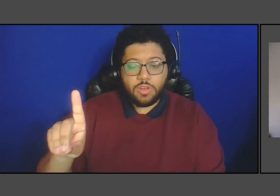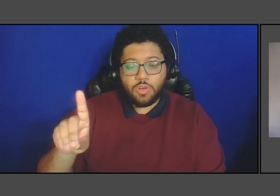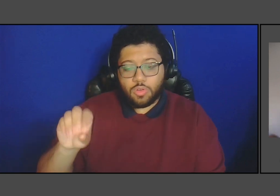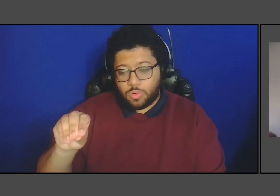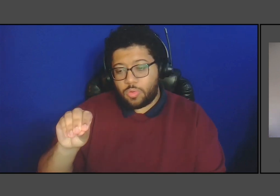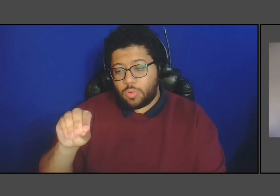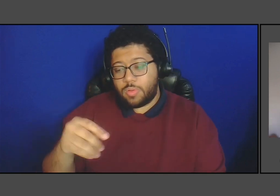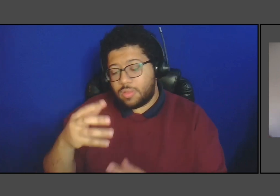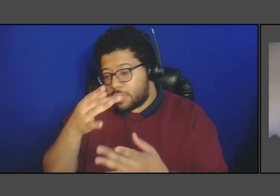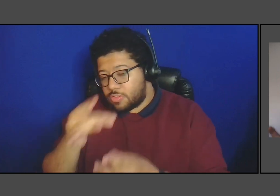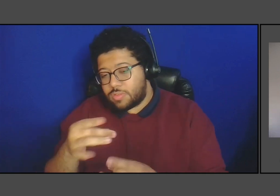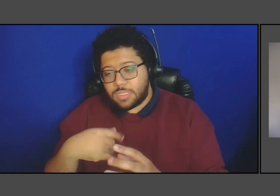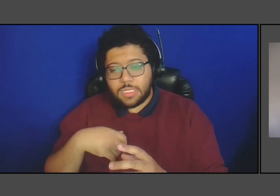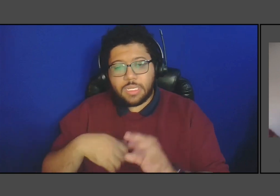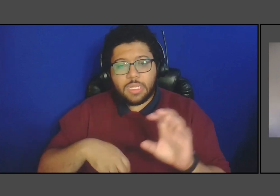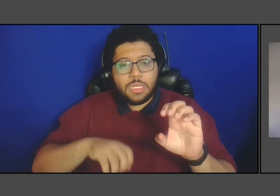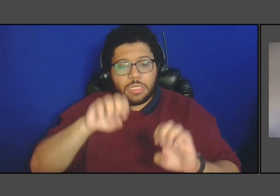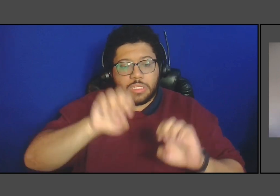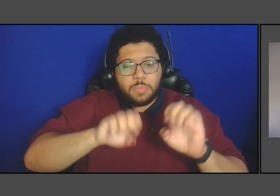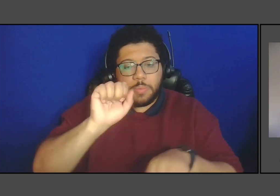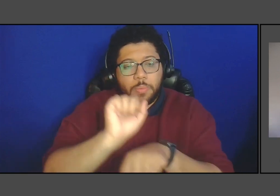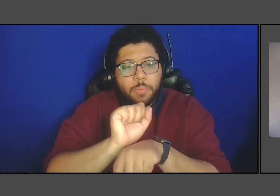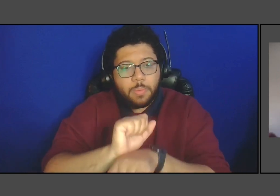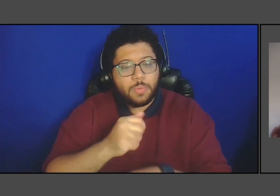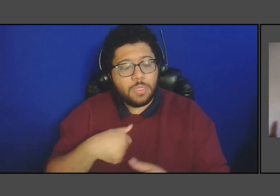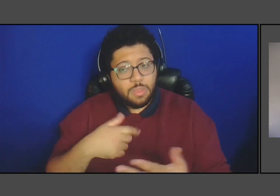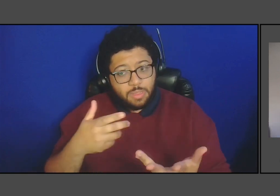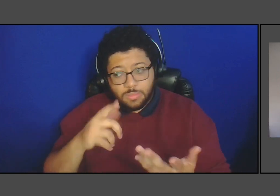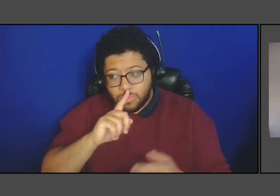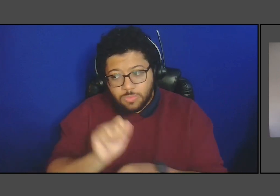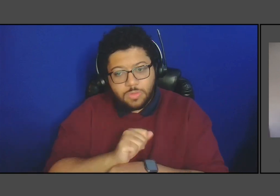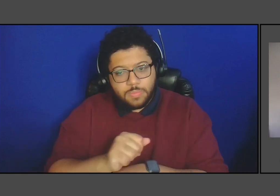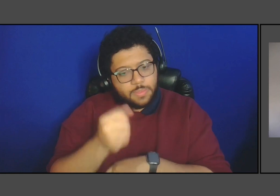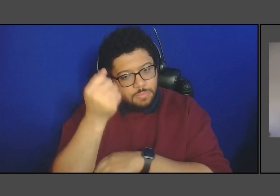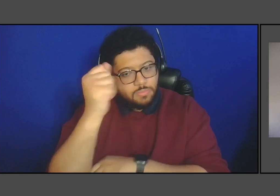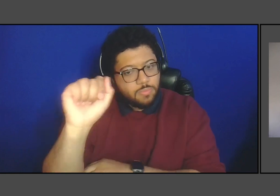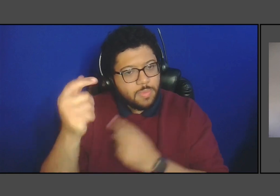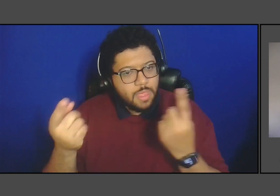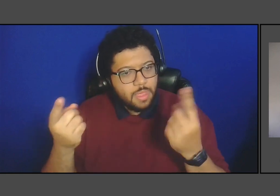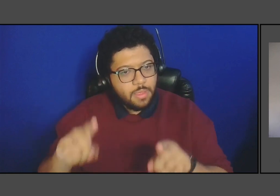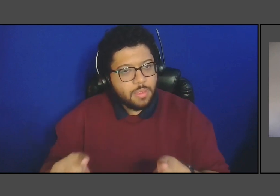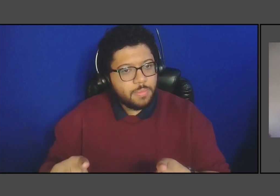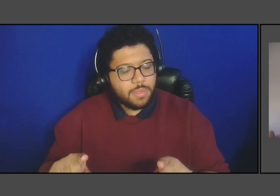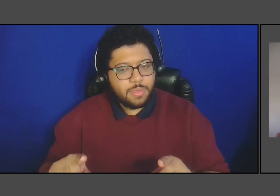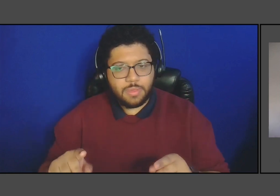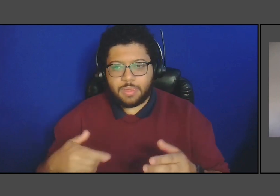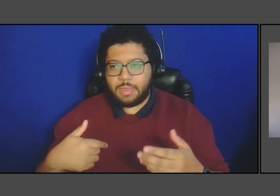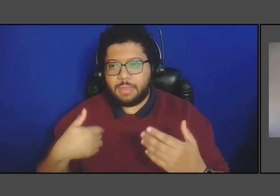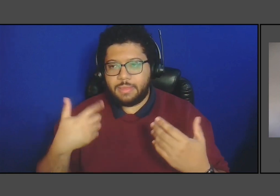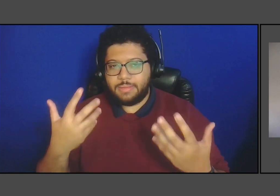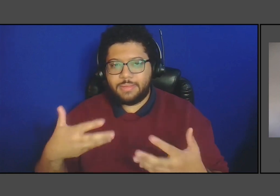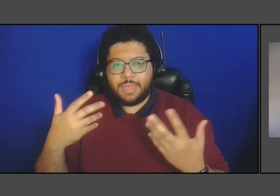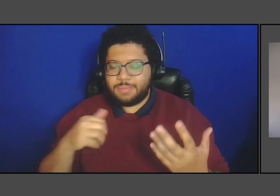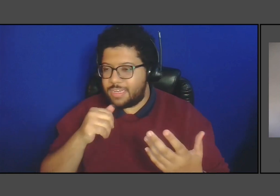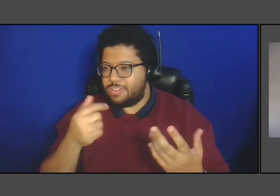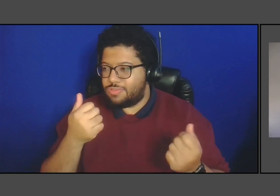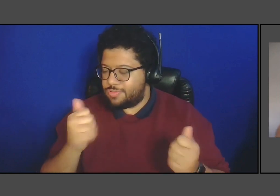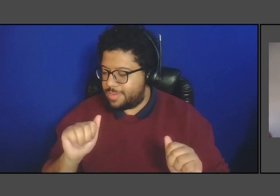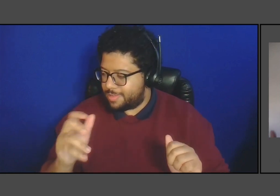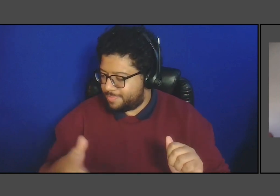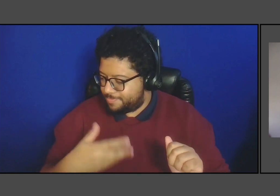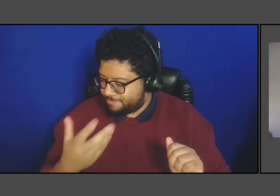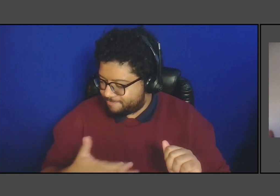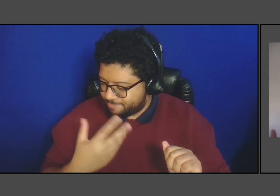So there's a movement. I'm not trying to to be